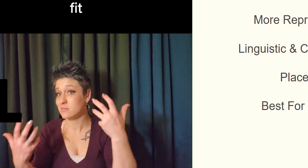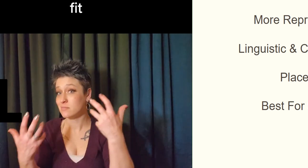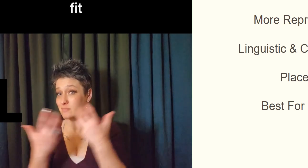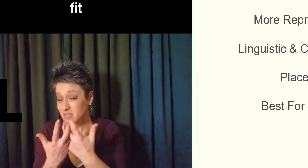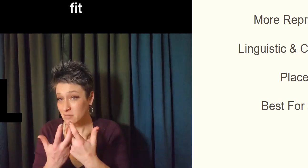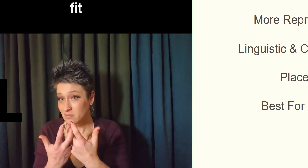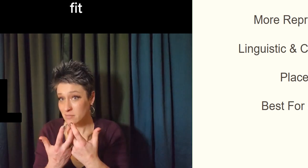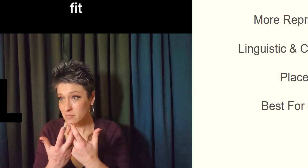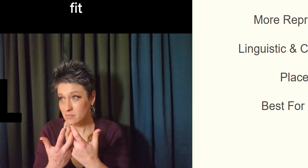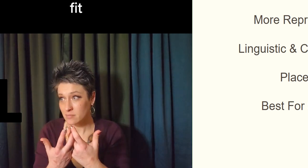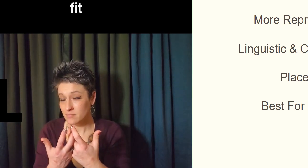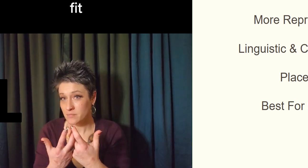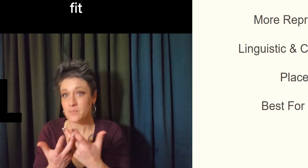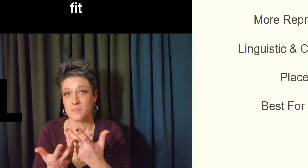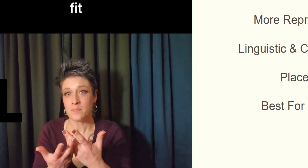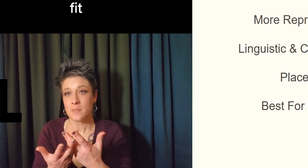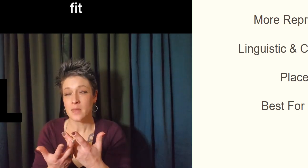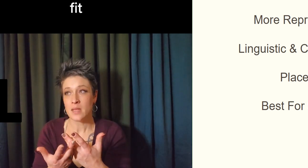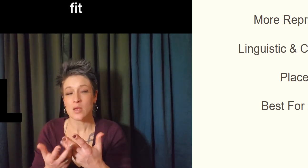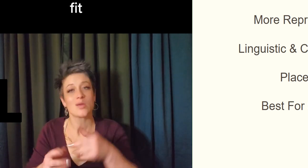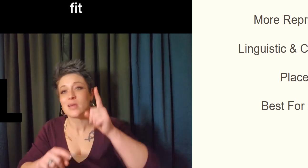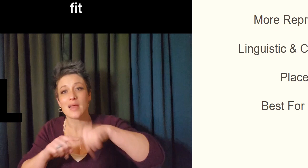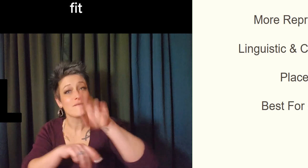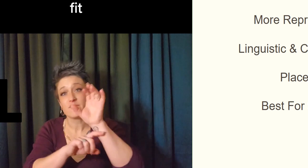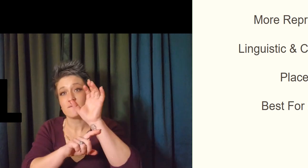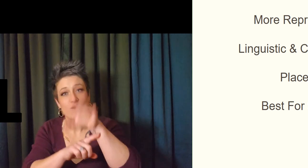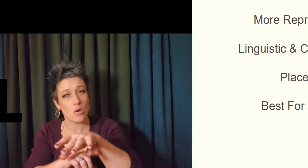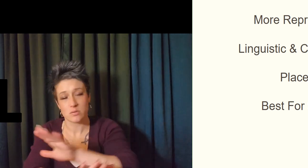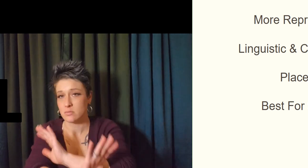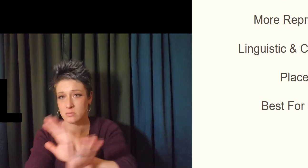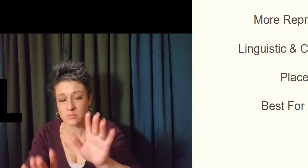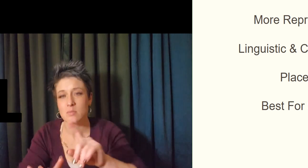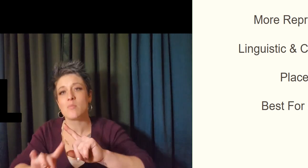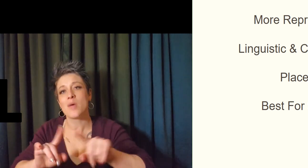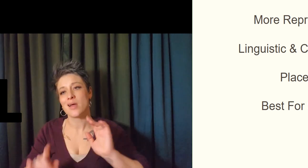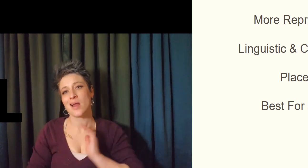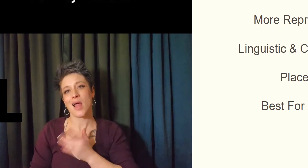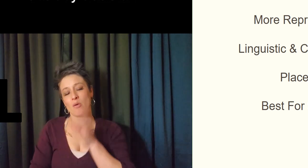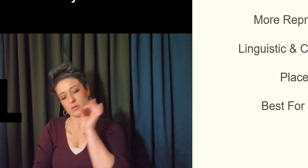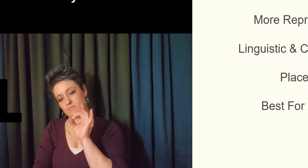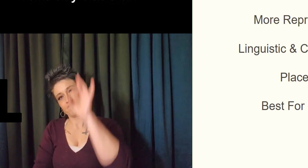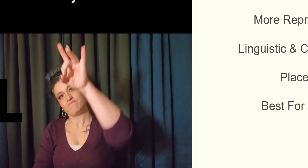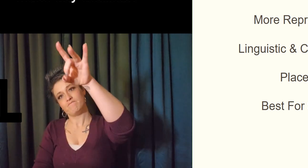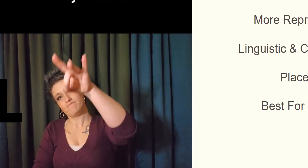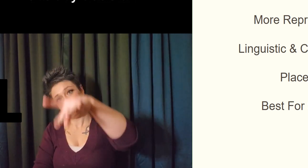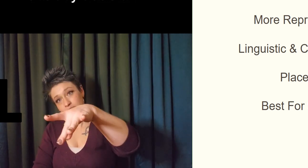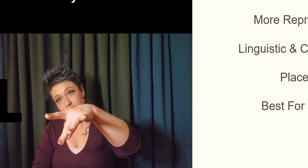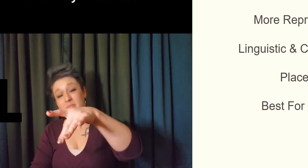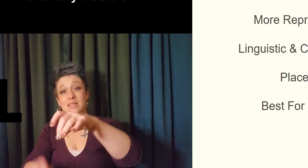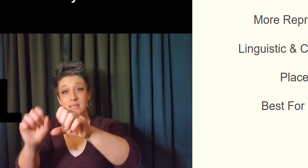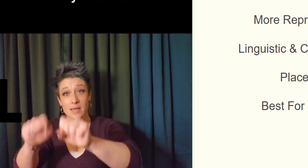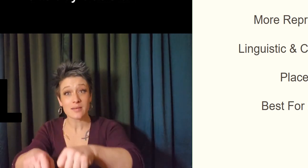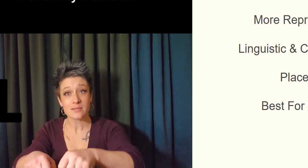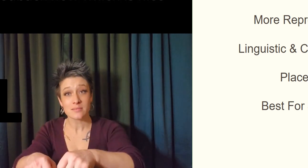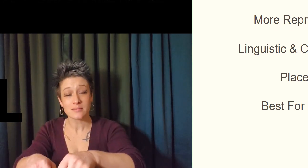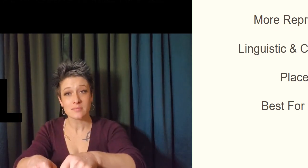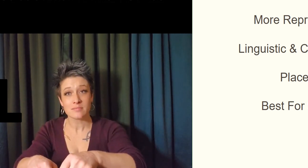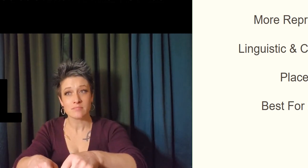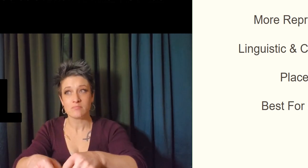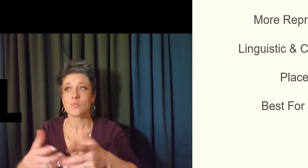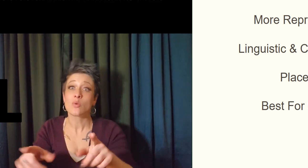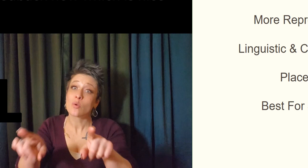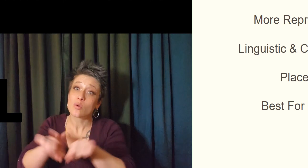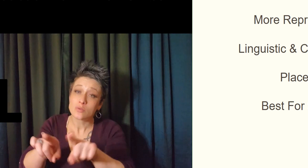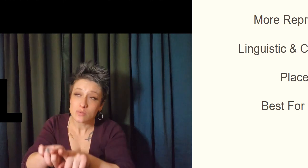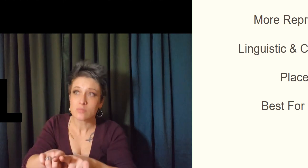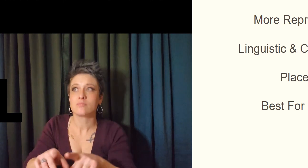your daughter's best fit. We can't force parents to make any decision, but we can drop